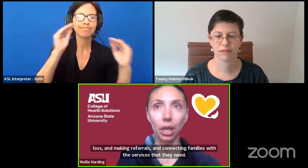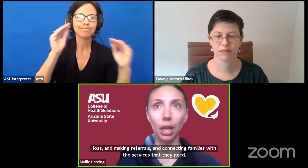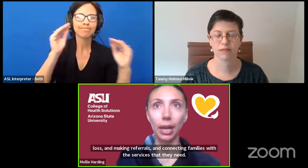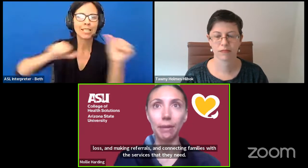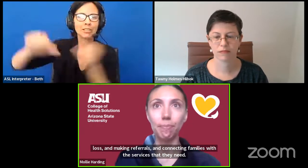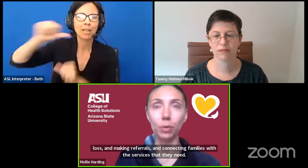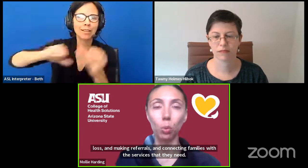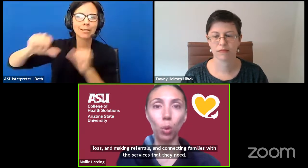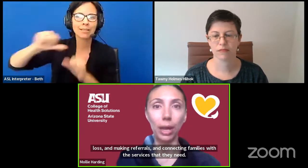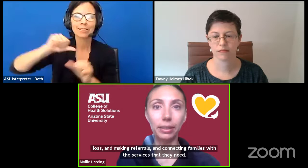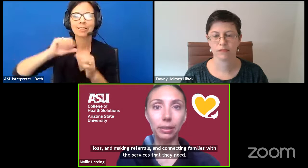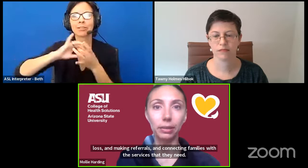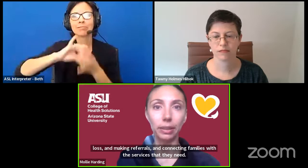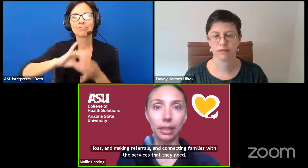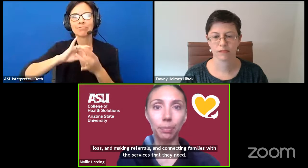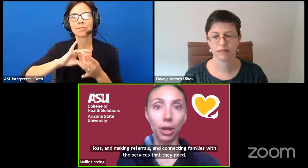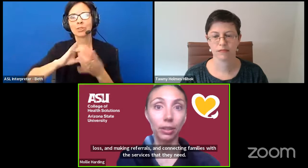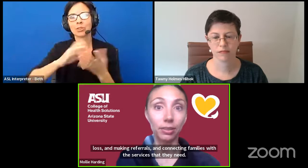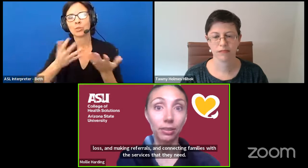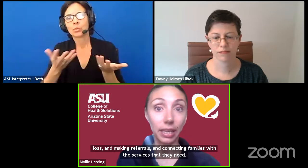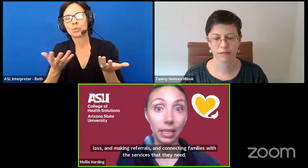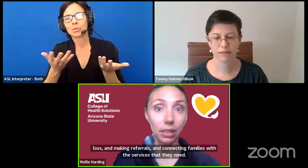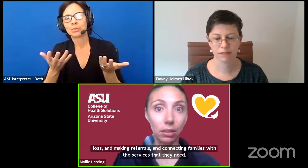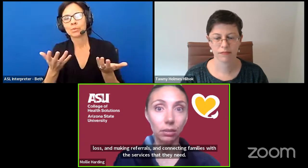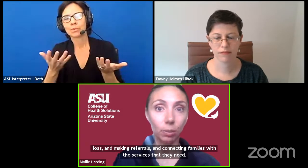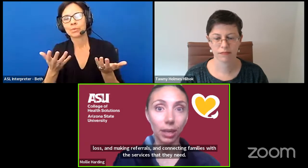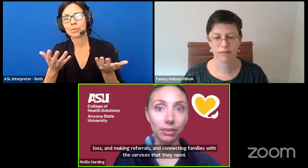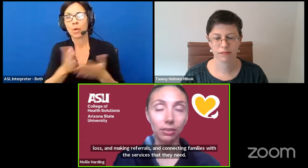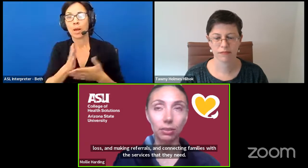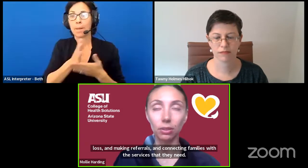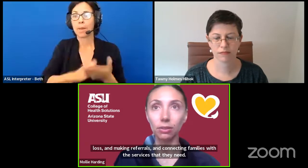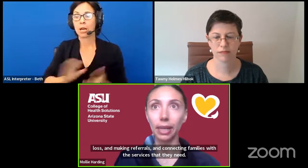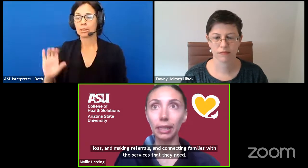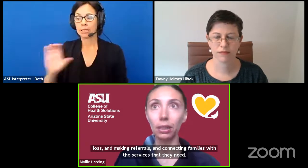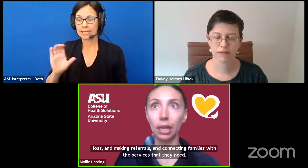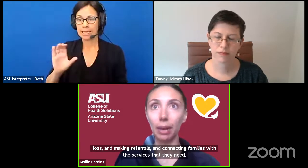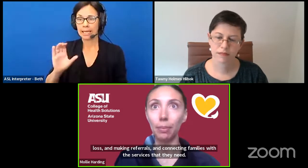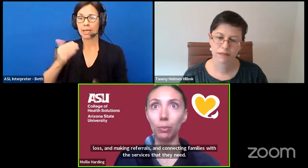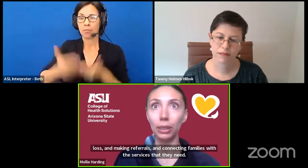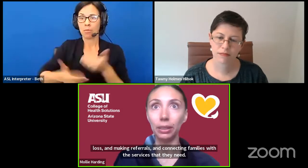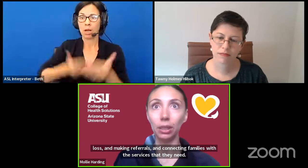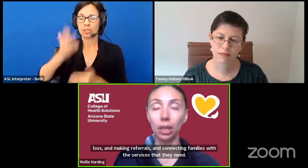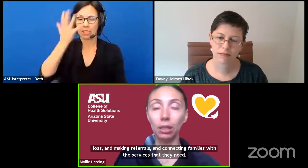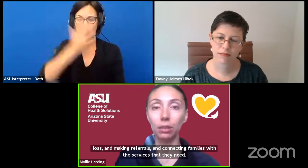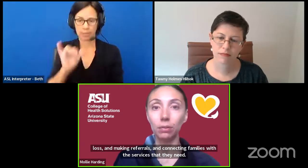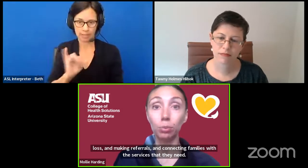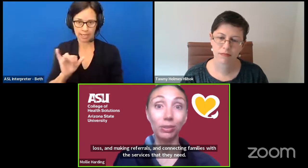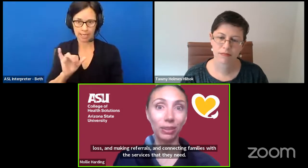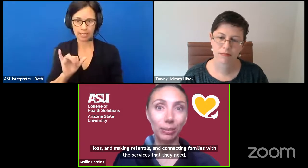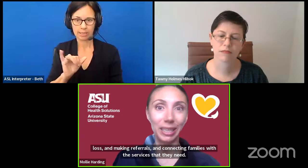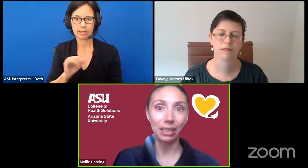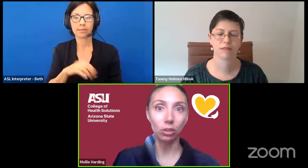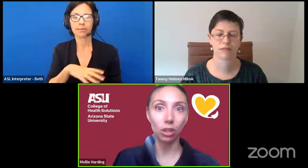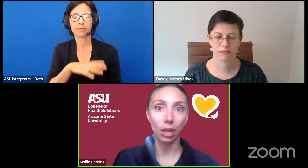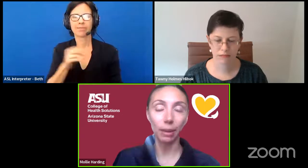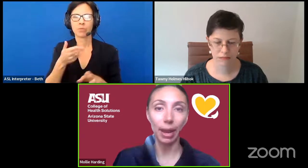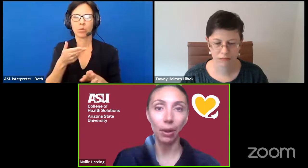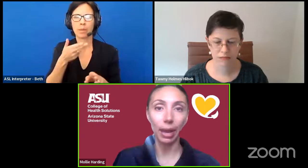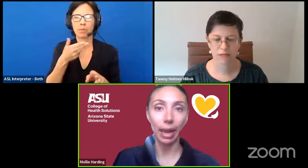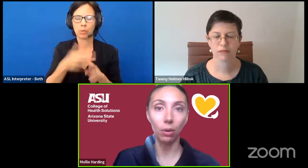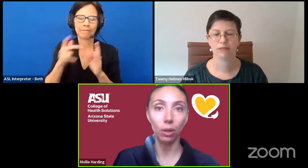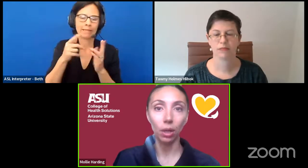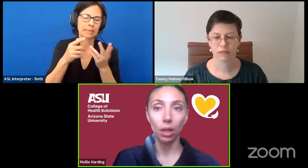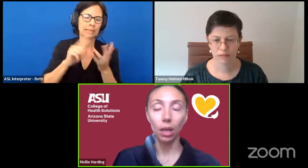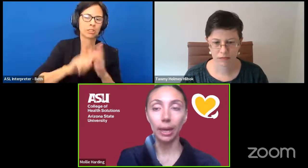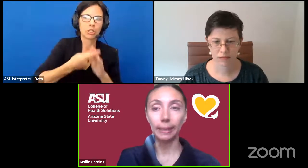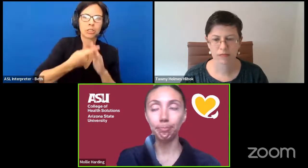about what the Part C process looks like and we briefly began to talk